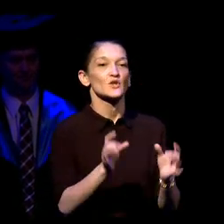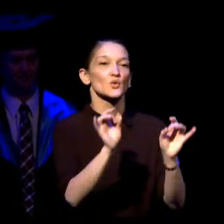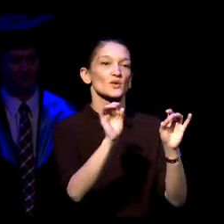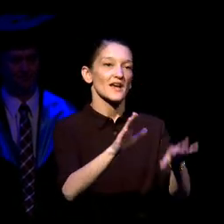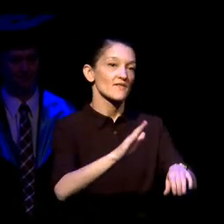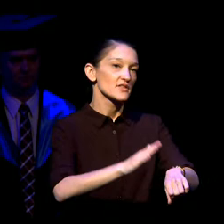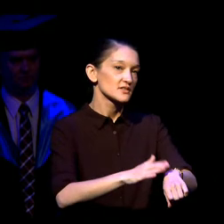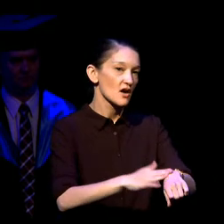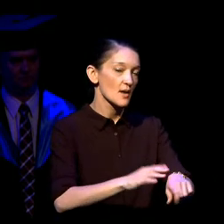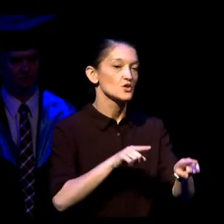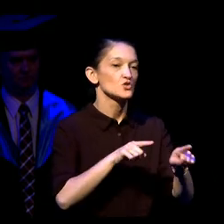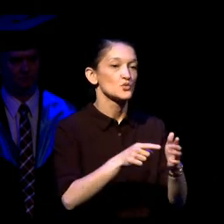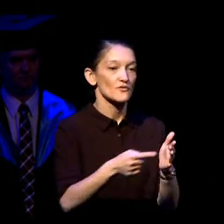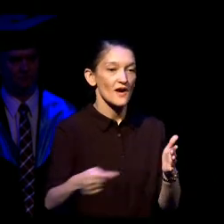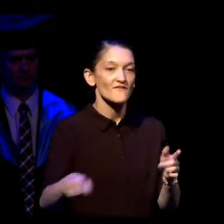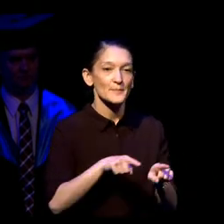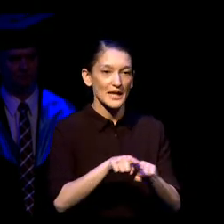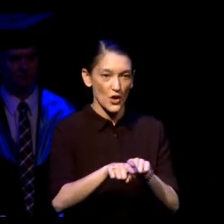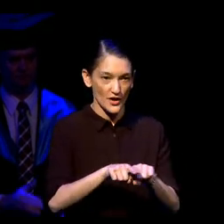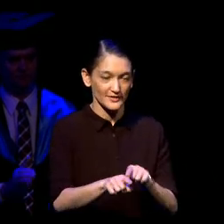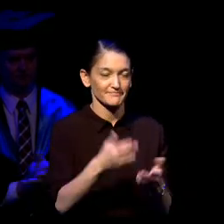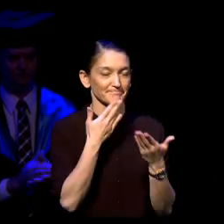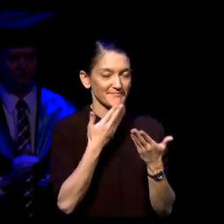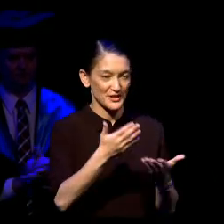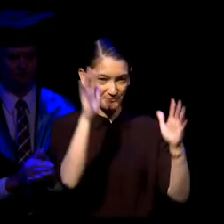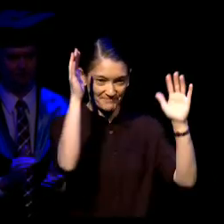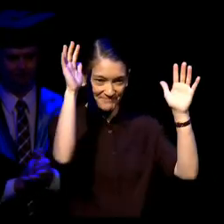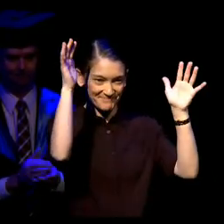continuously learn. Thank you.